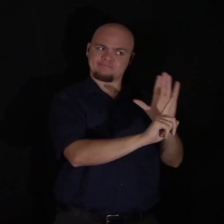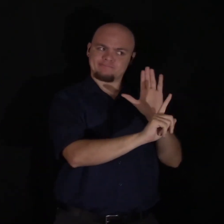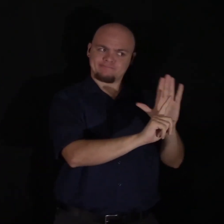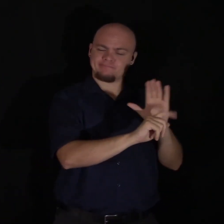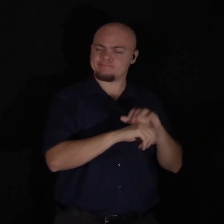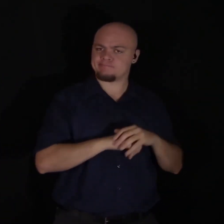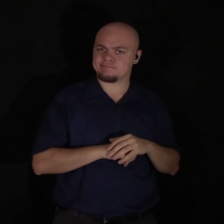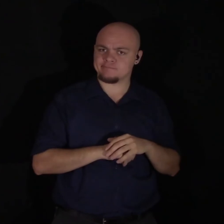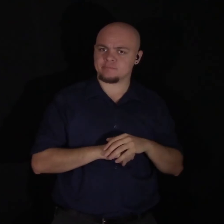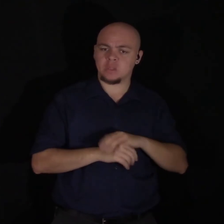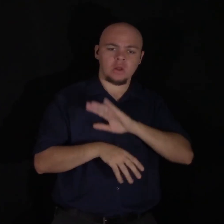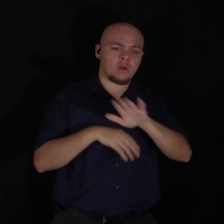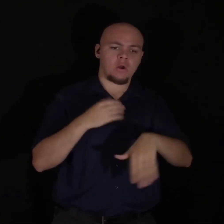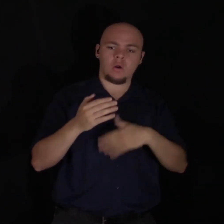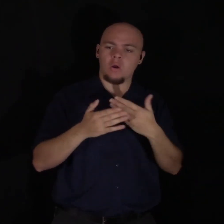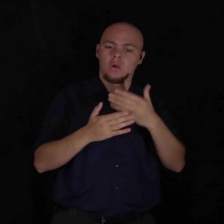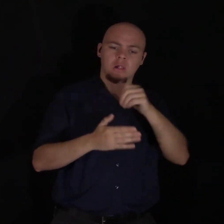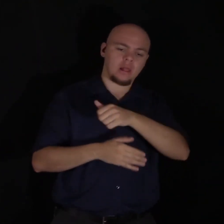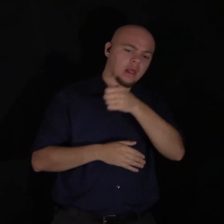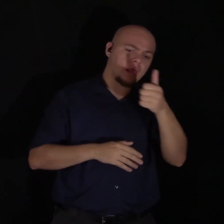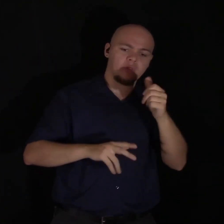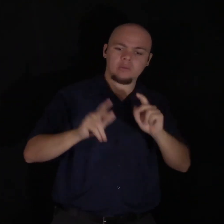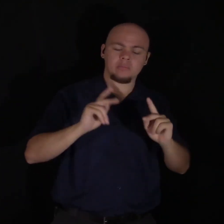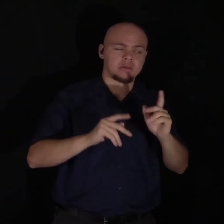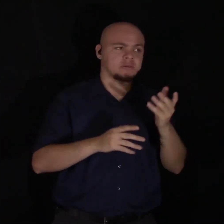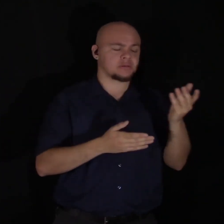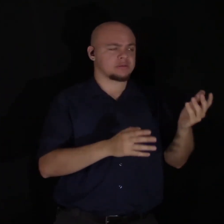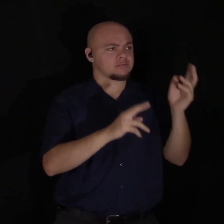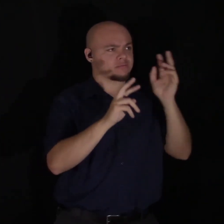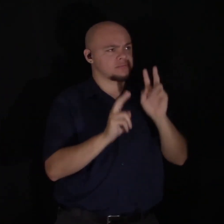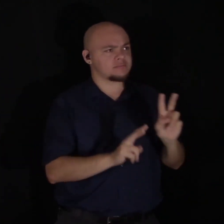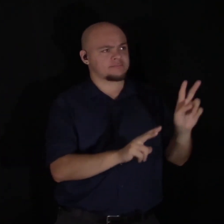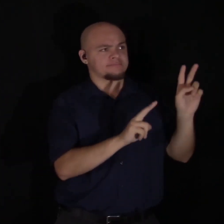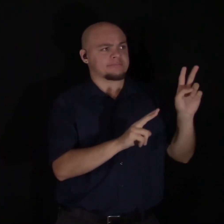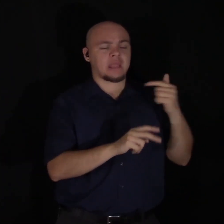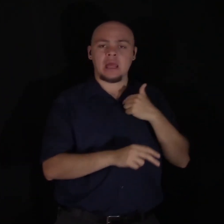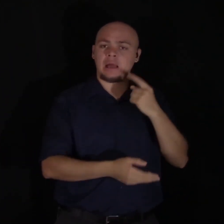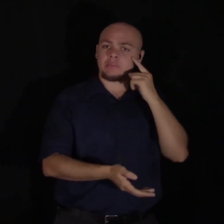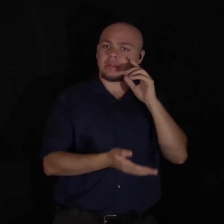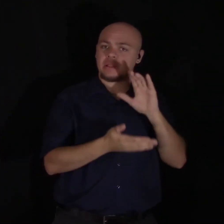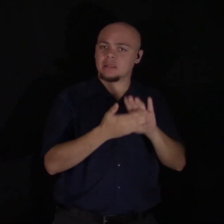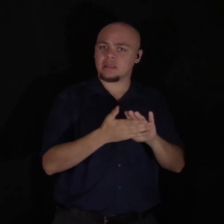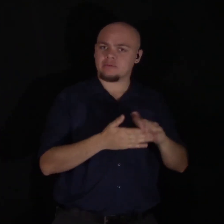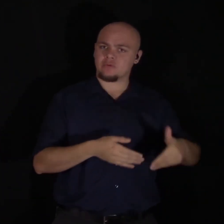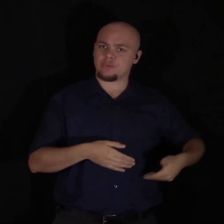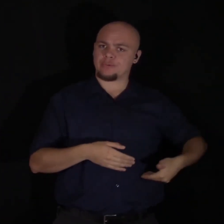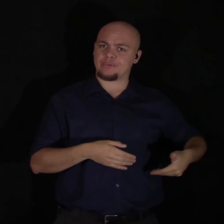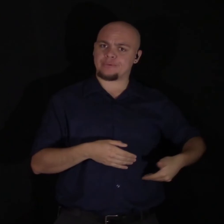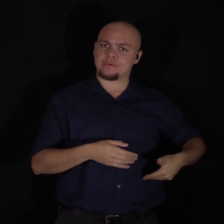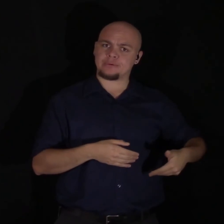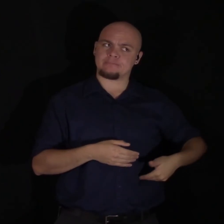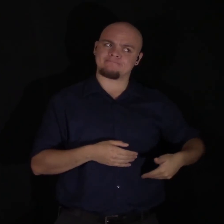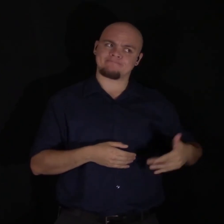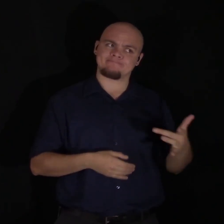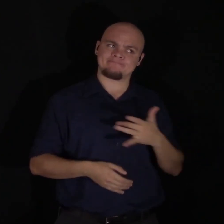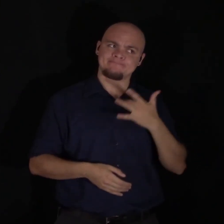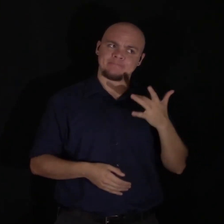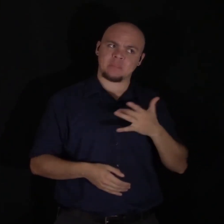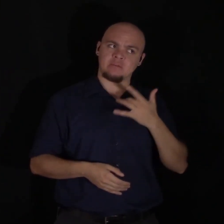all other person I ever knew. I believe it to be an intuitive discernment, a quick but